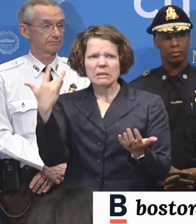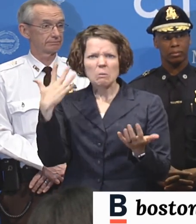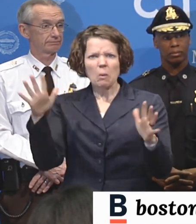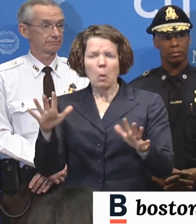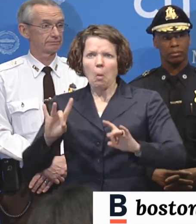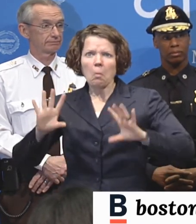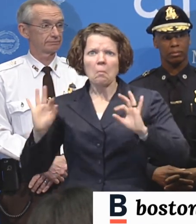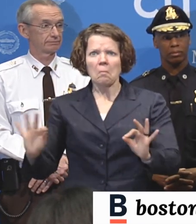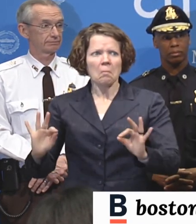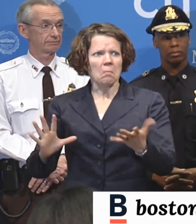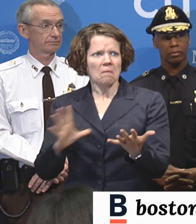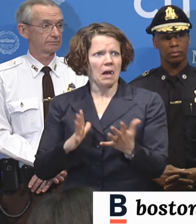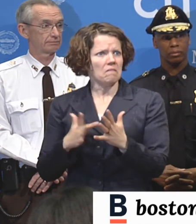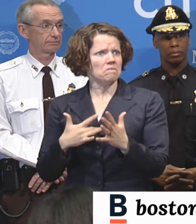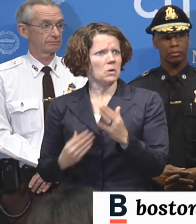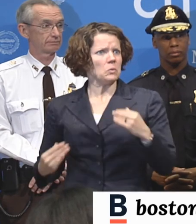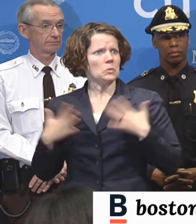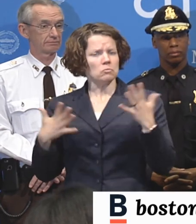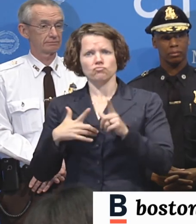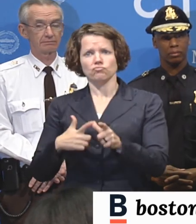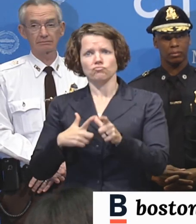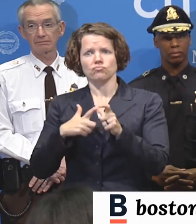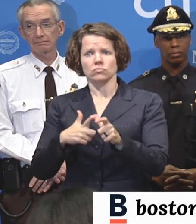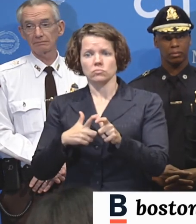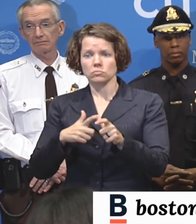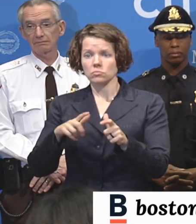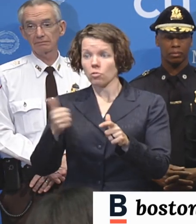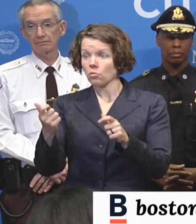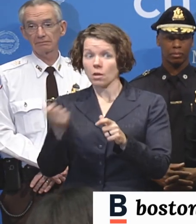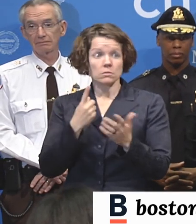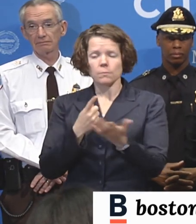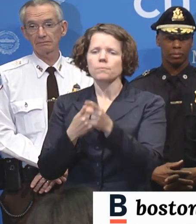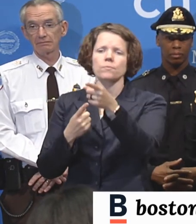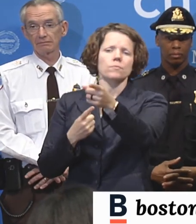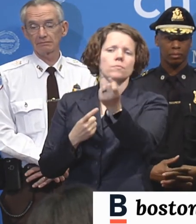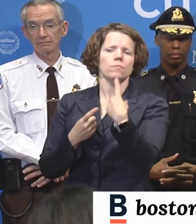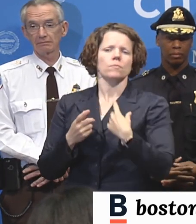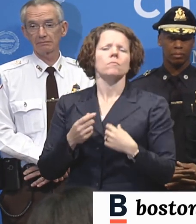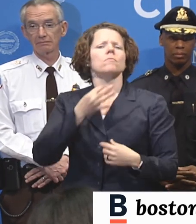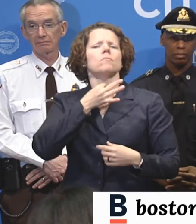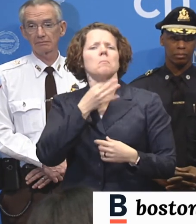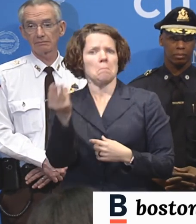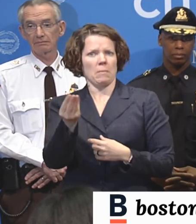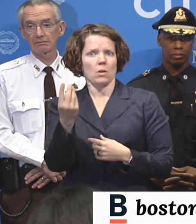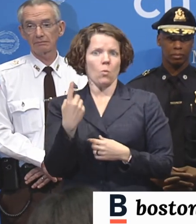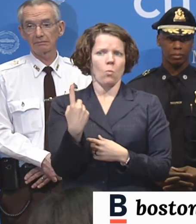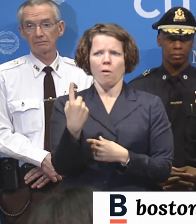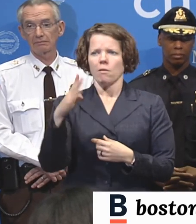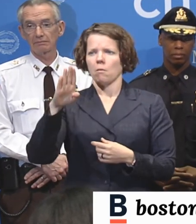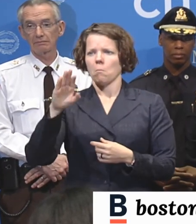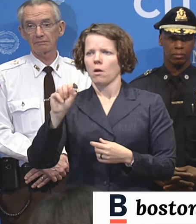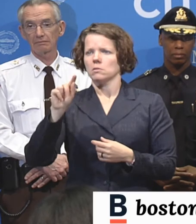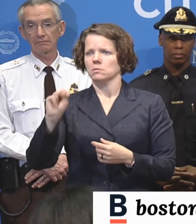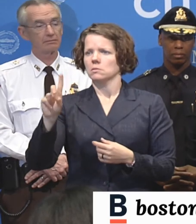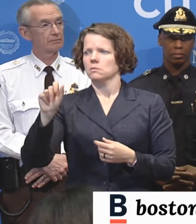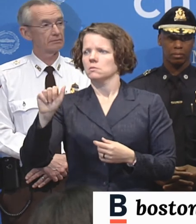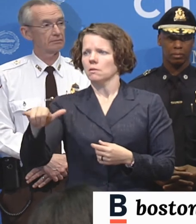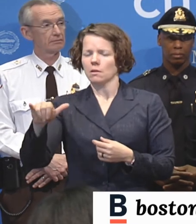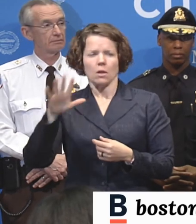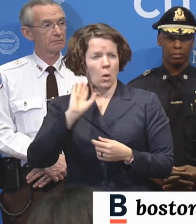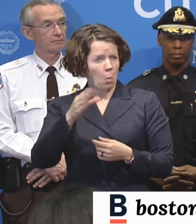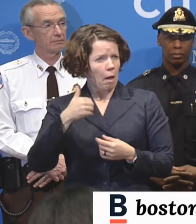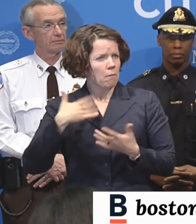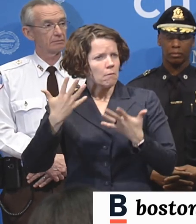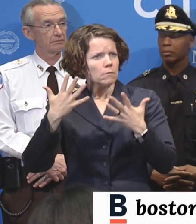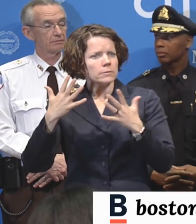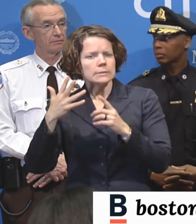So it was good. Any other questions? On one Boston day, just double-checking. Is there going to be a replaying ceremony